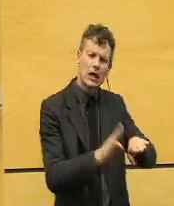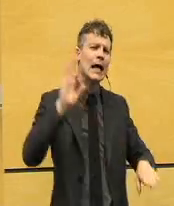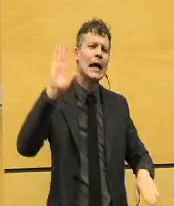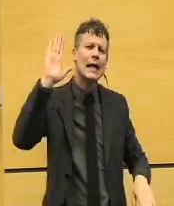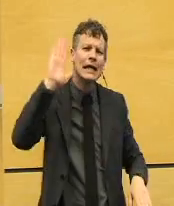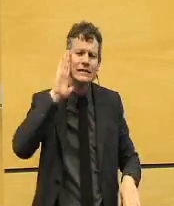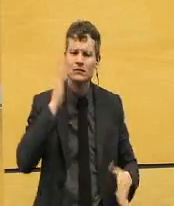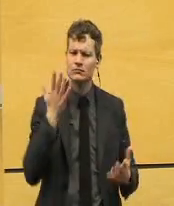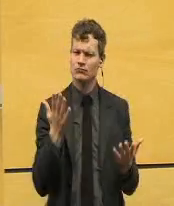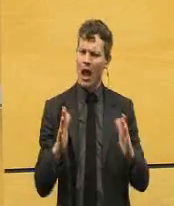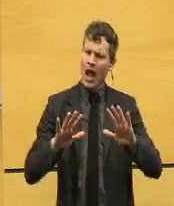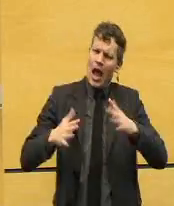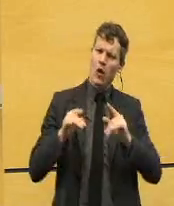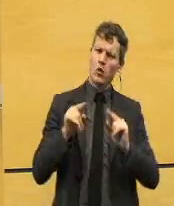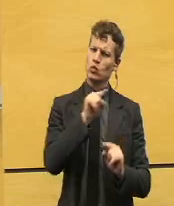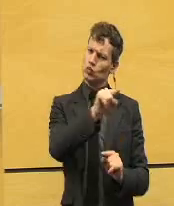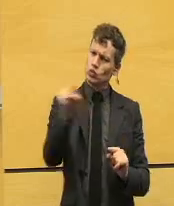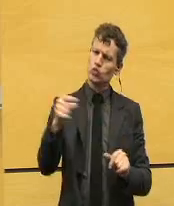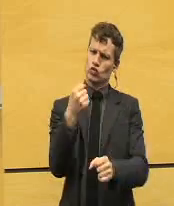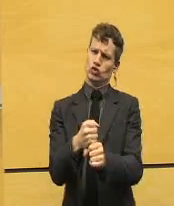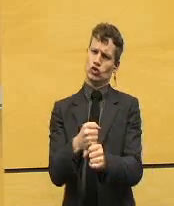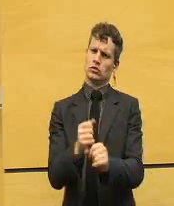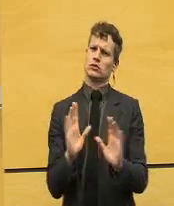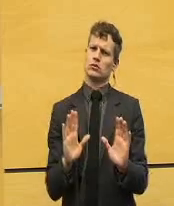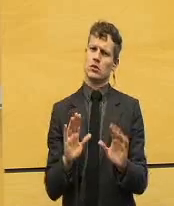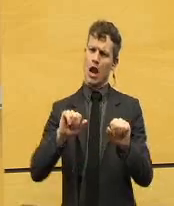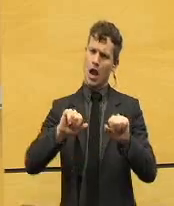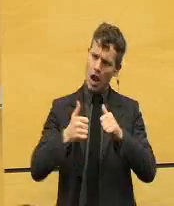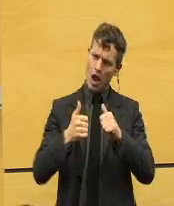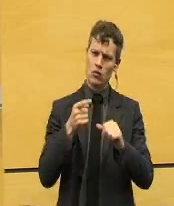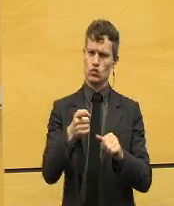effective implementation of the